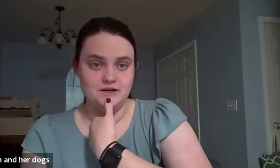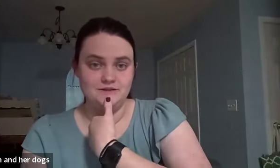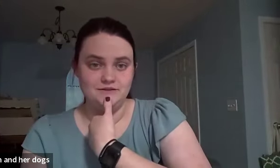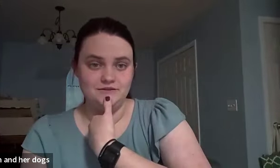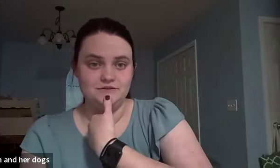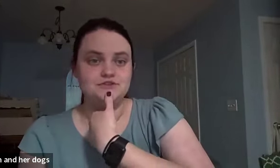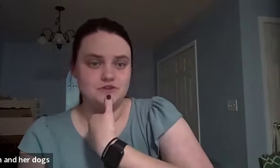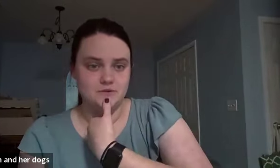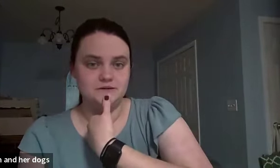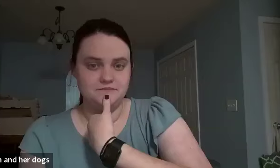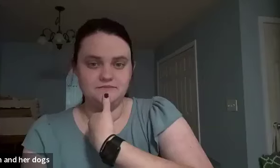Strawberry, strawberry,